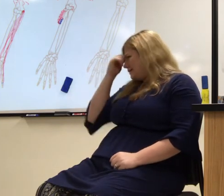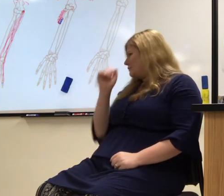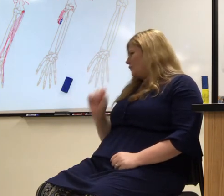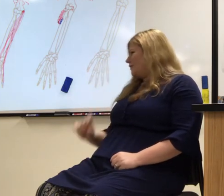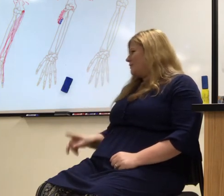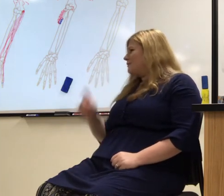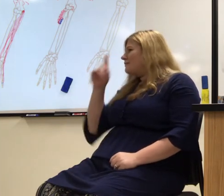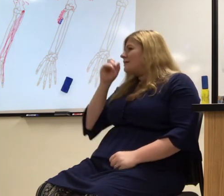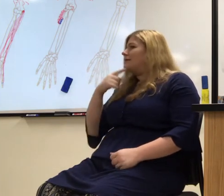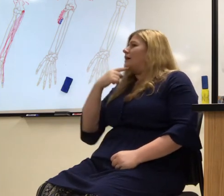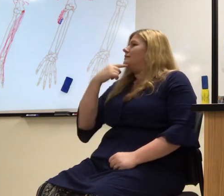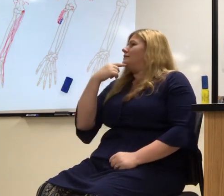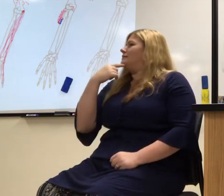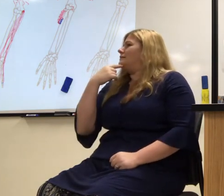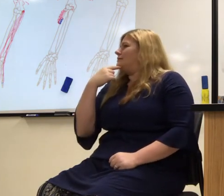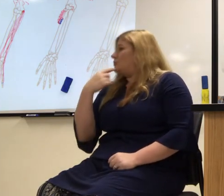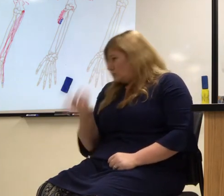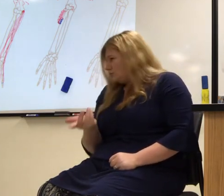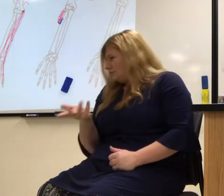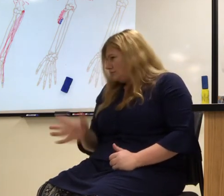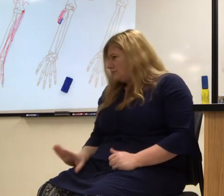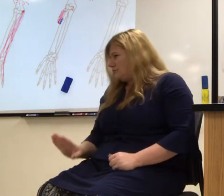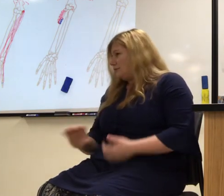Okay, I guess I could tell you.